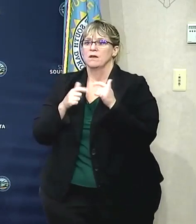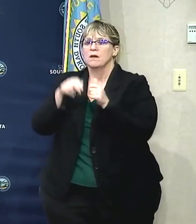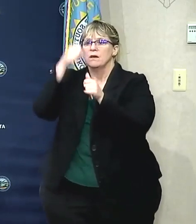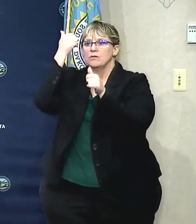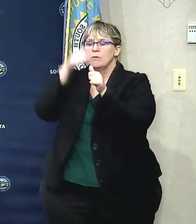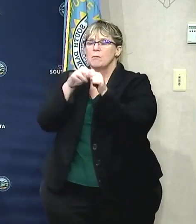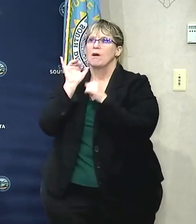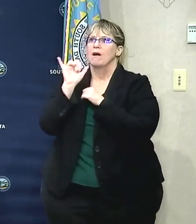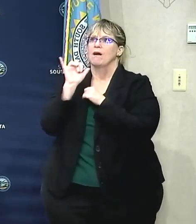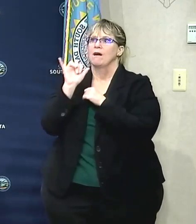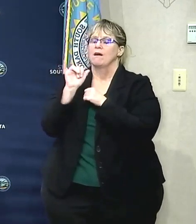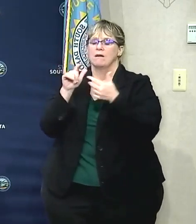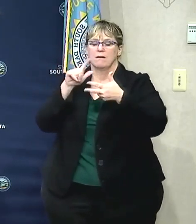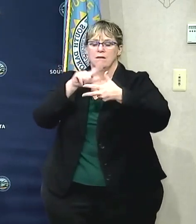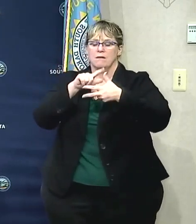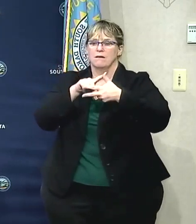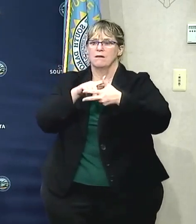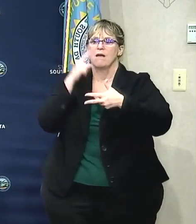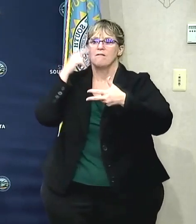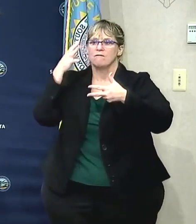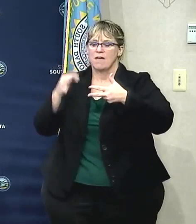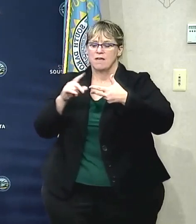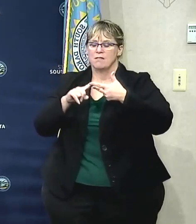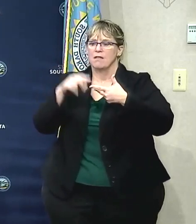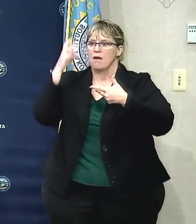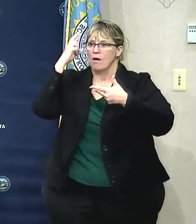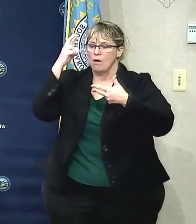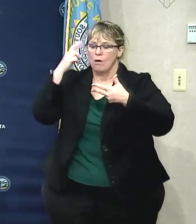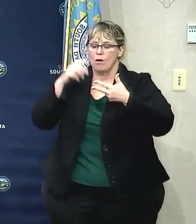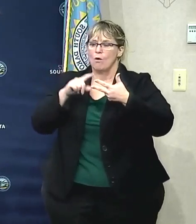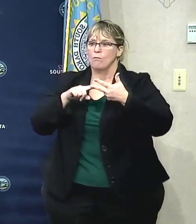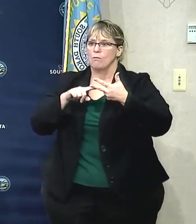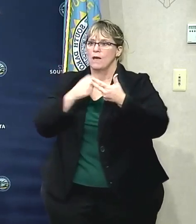remind us of three things: faith, hope,